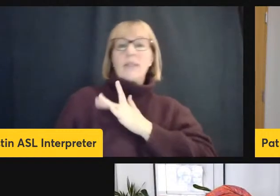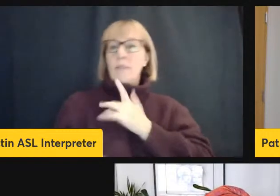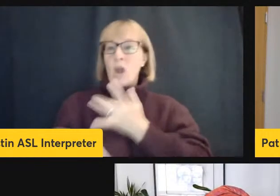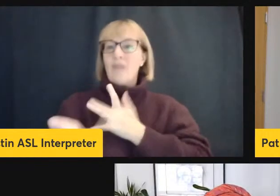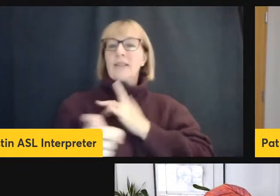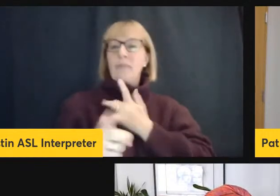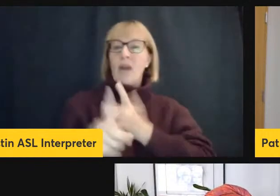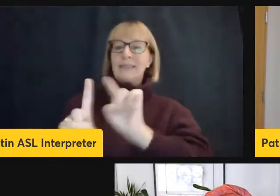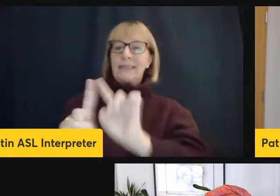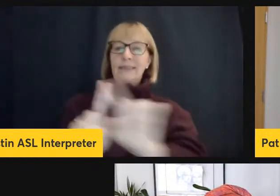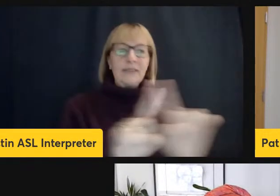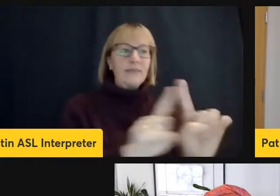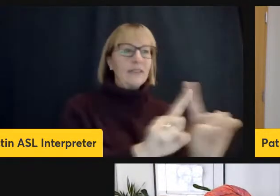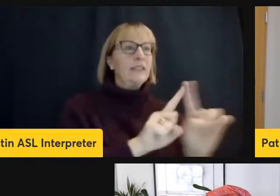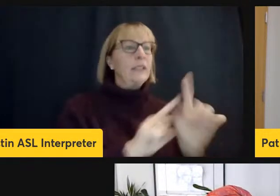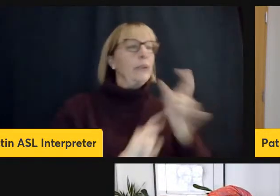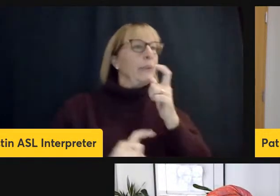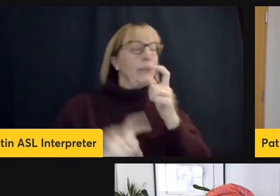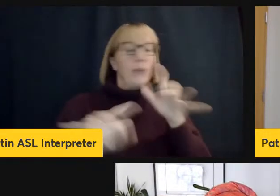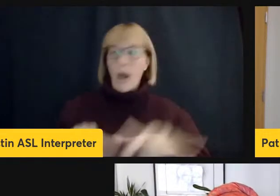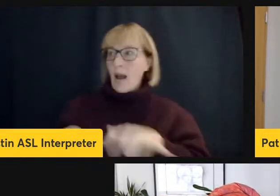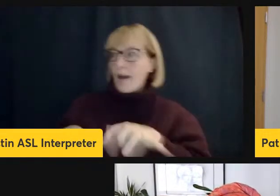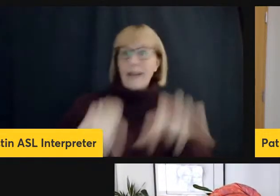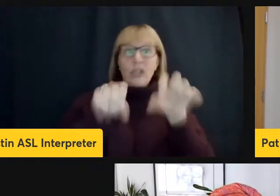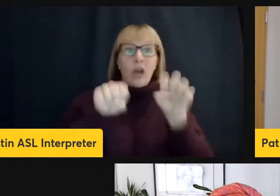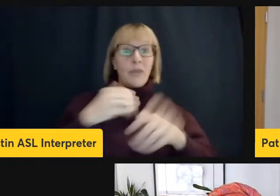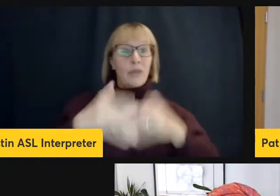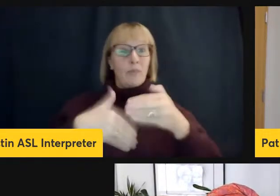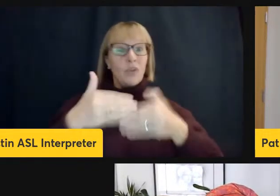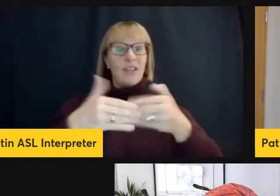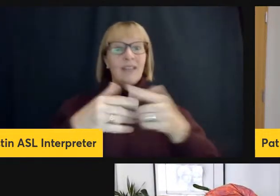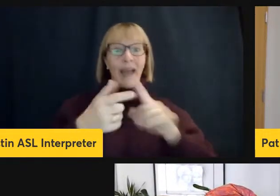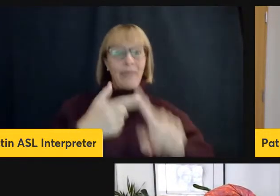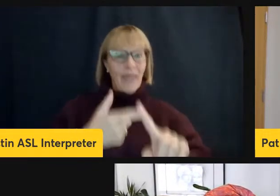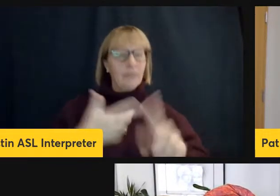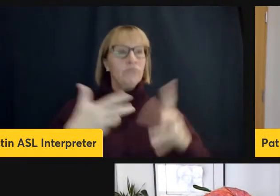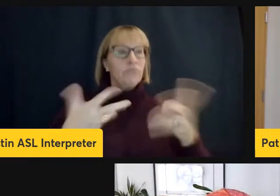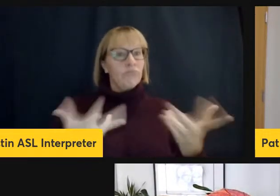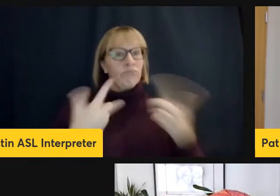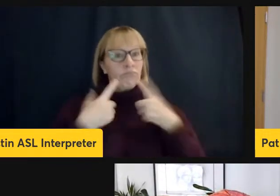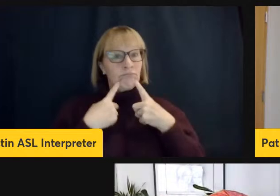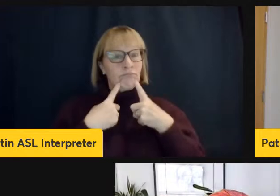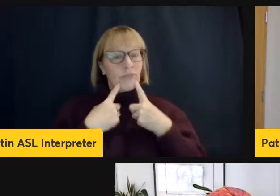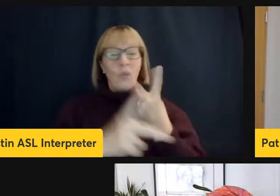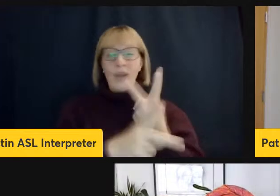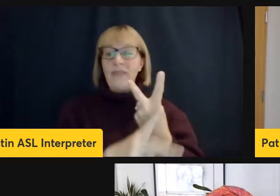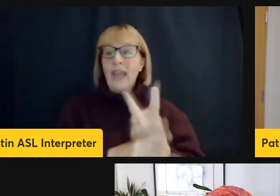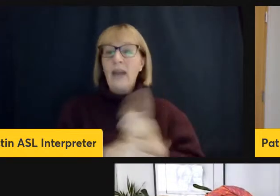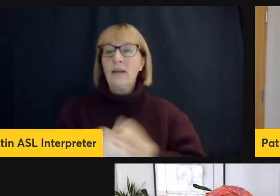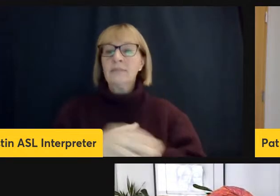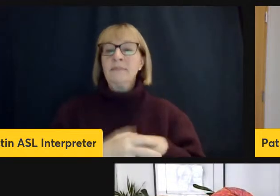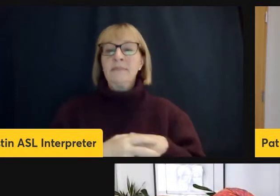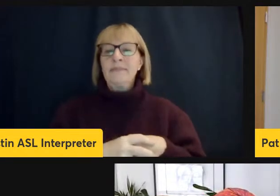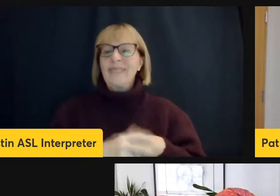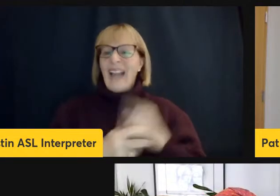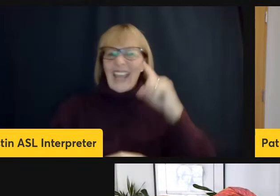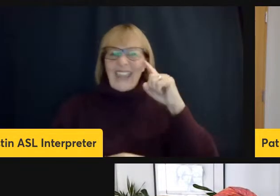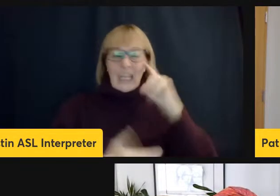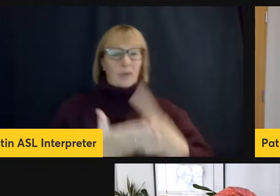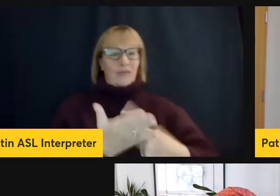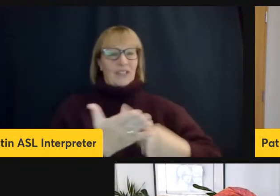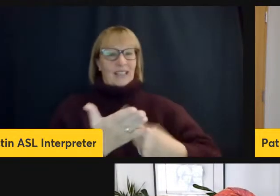de-adoption and implementation. And I think we should have covered most of the pieces. If there's